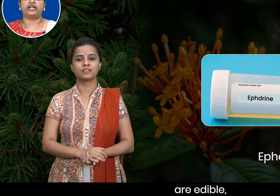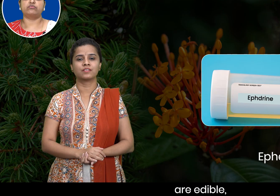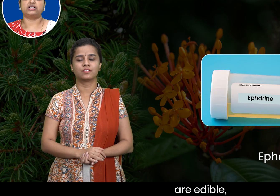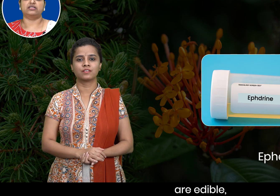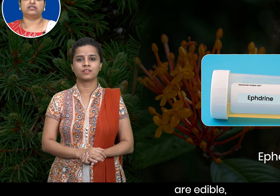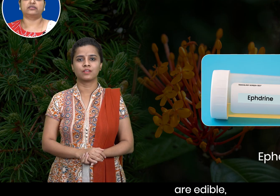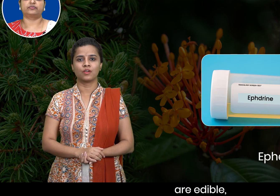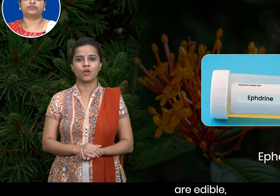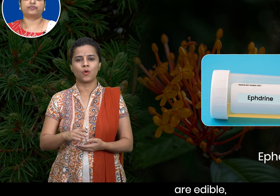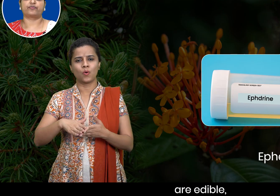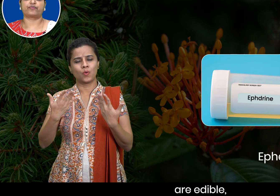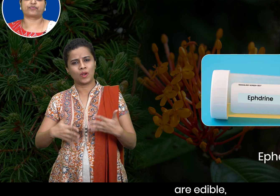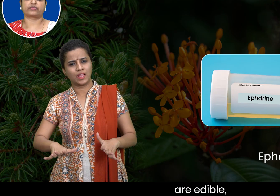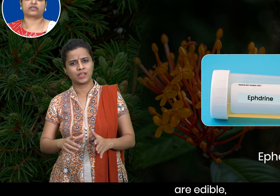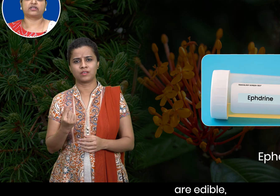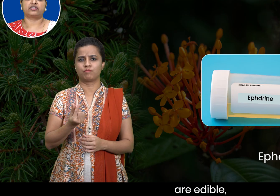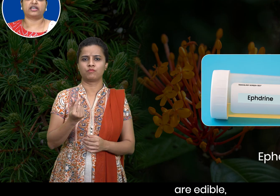are edible.